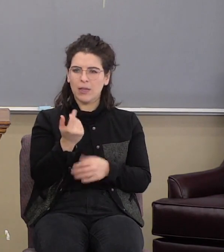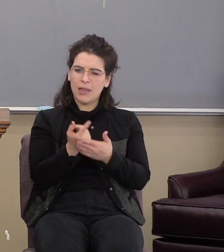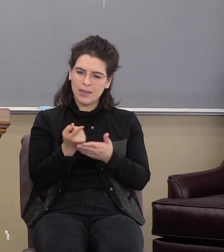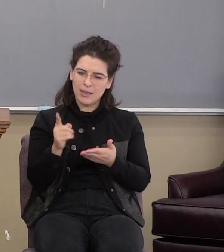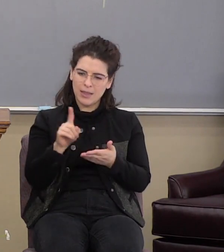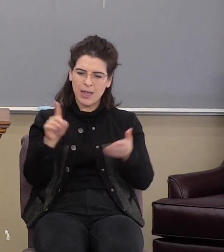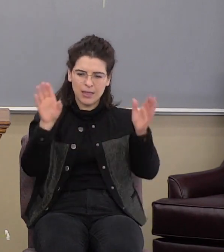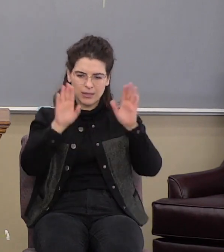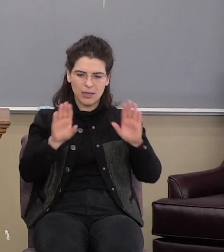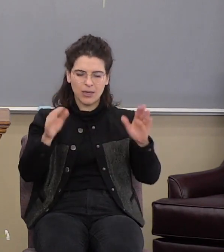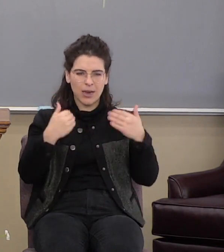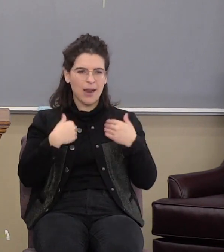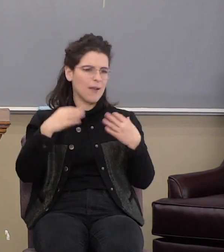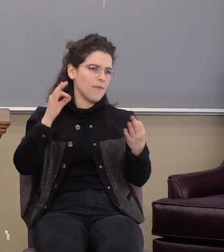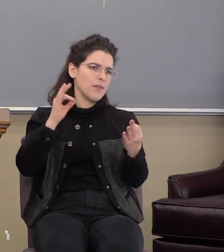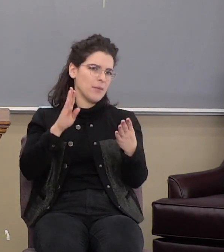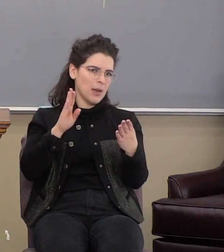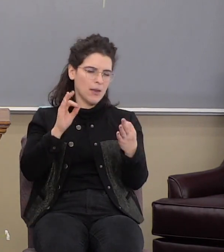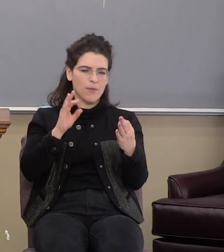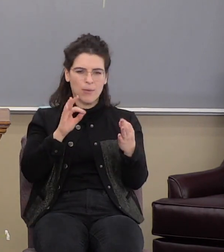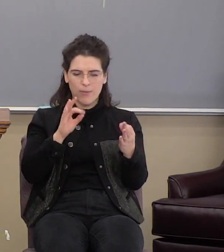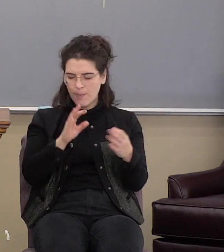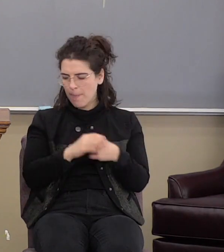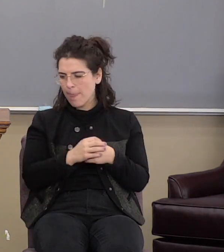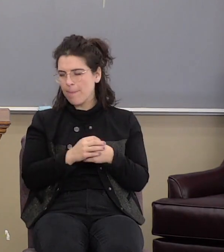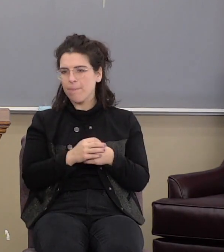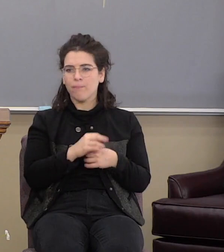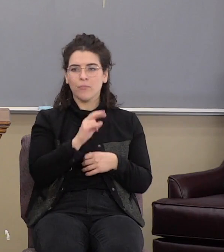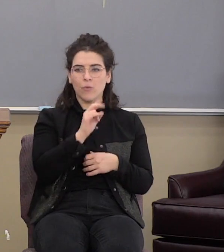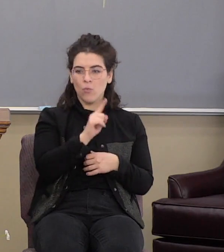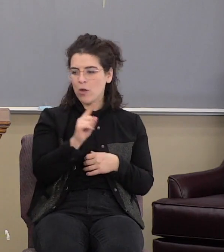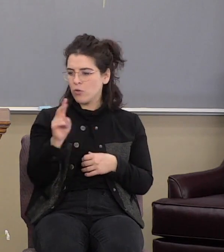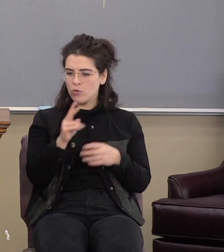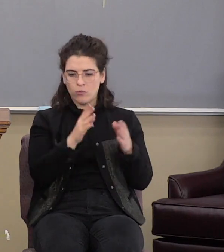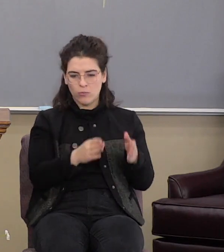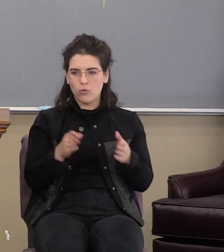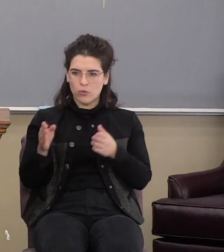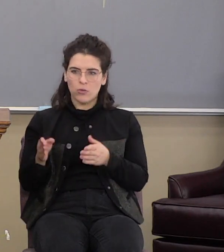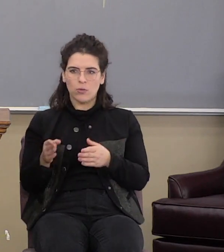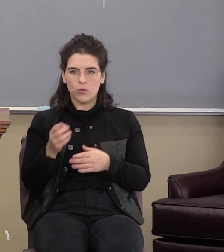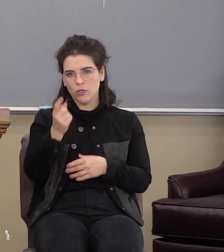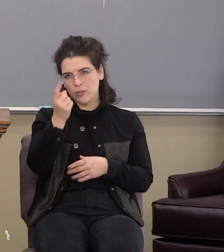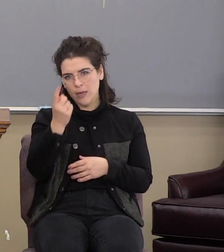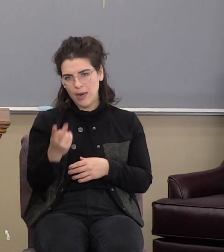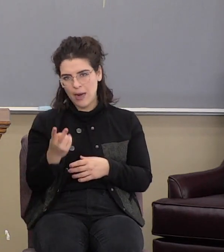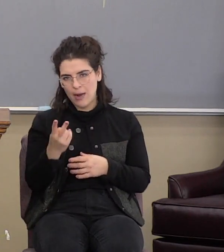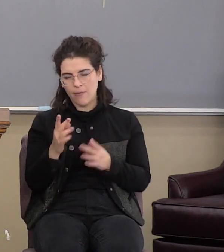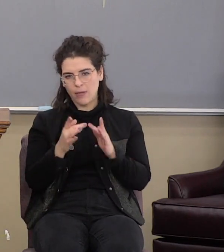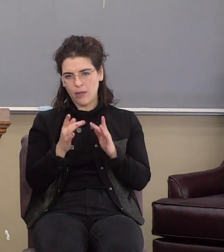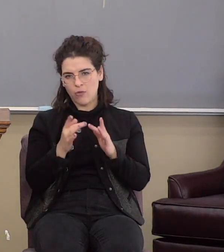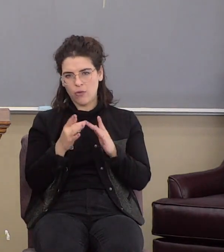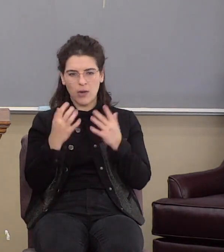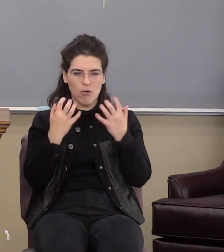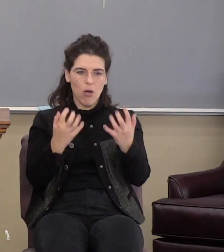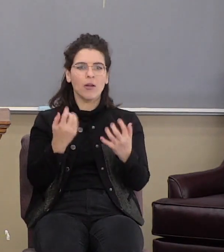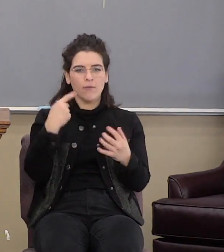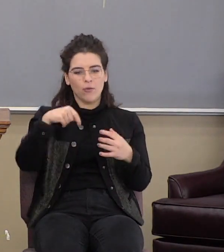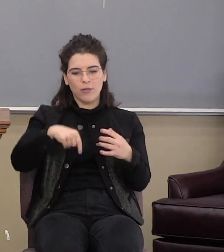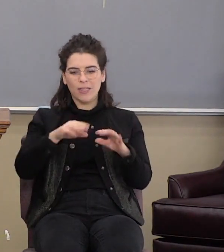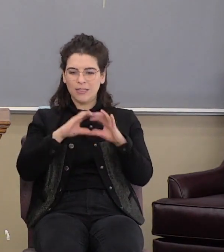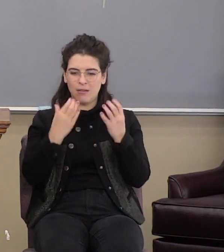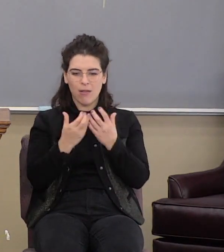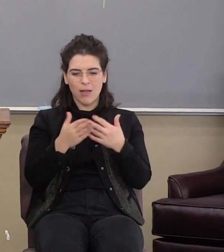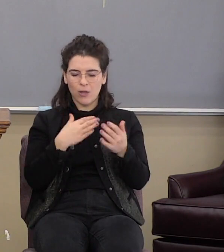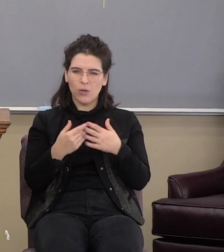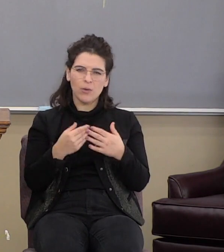Sunday, I got a little bit of feedback, okay? Two individuals, which is half the internet audience for this class,